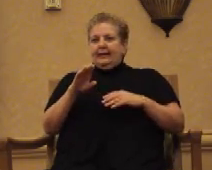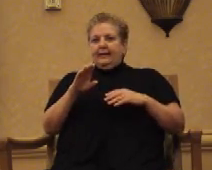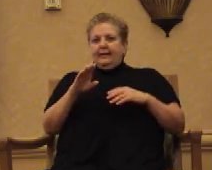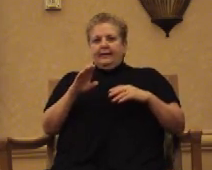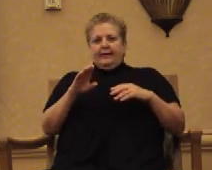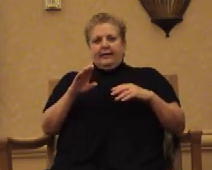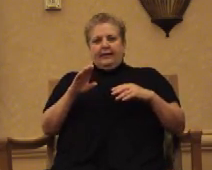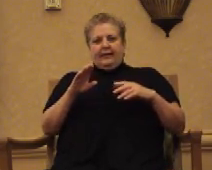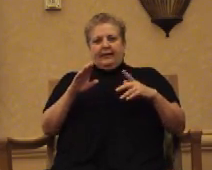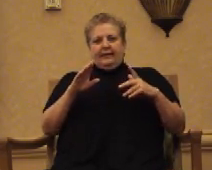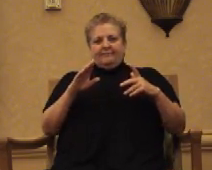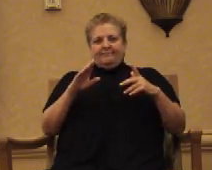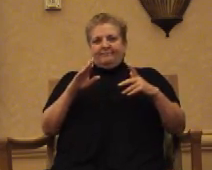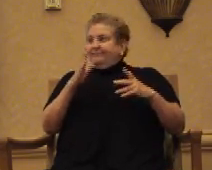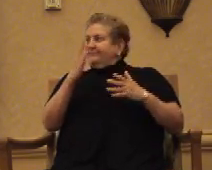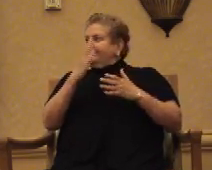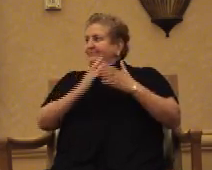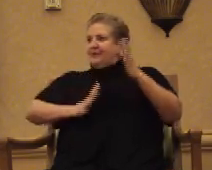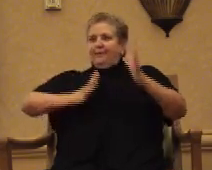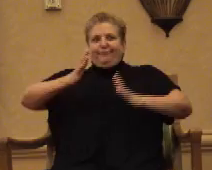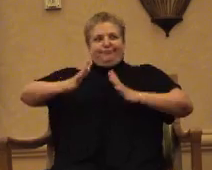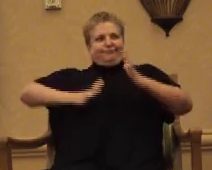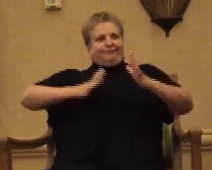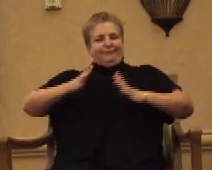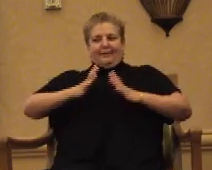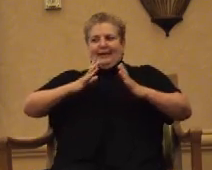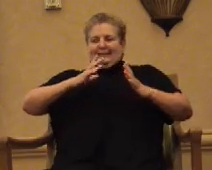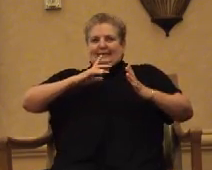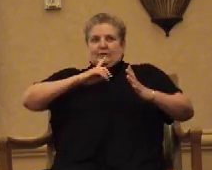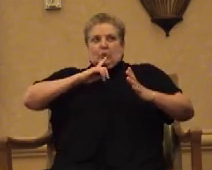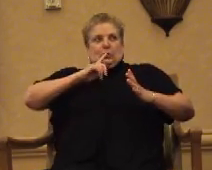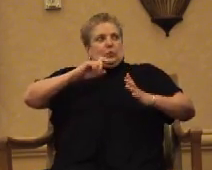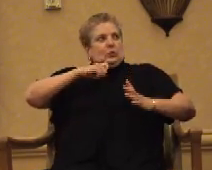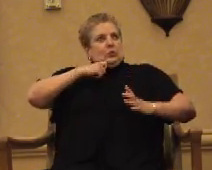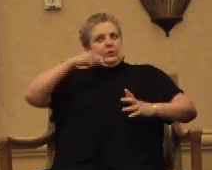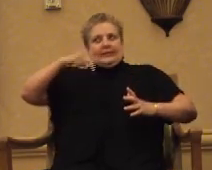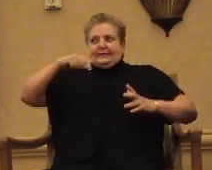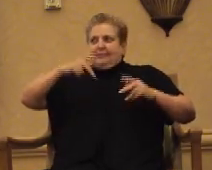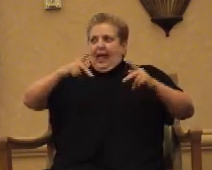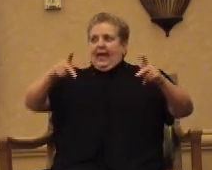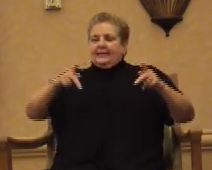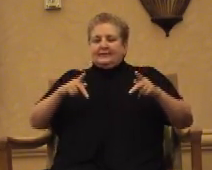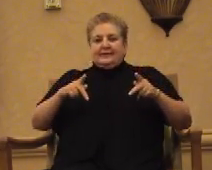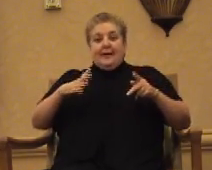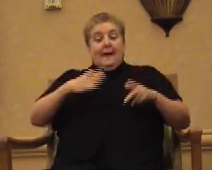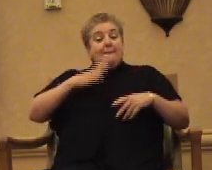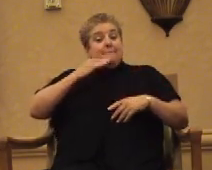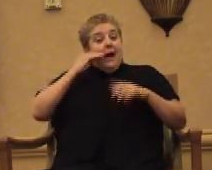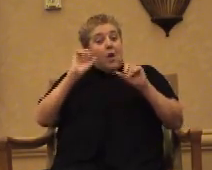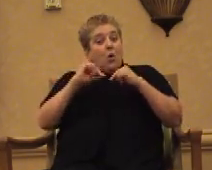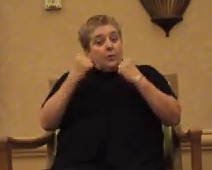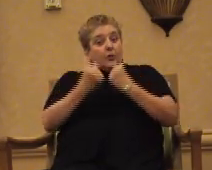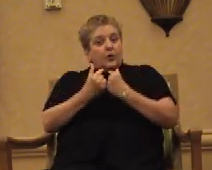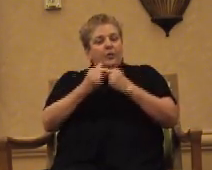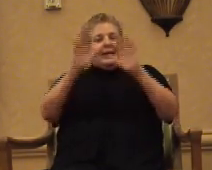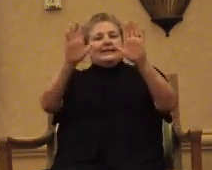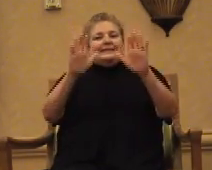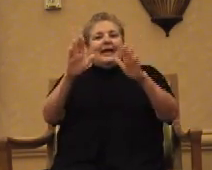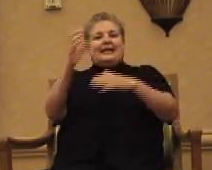here. It's so cool. And my home group is Sunday Noon, Ohio